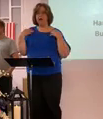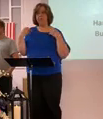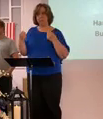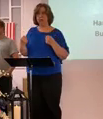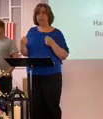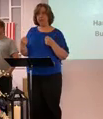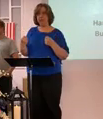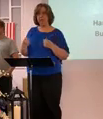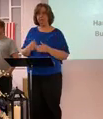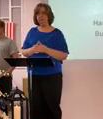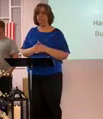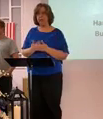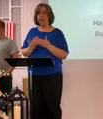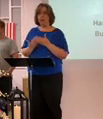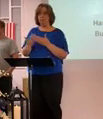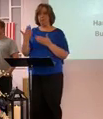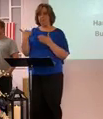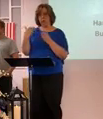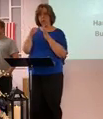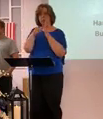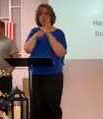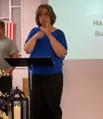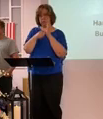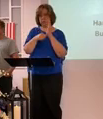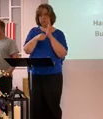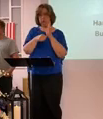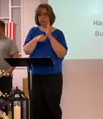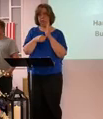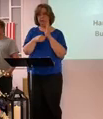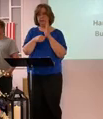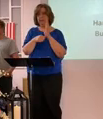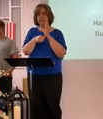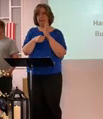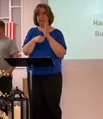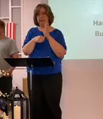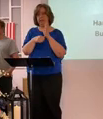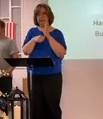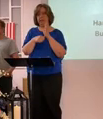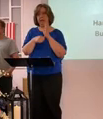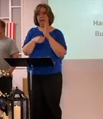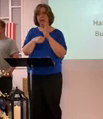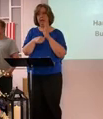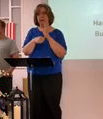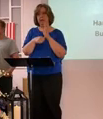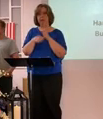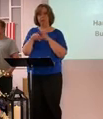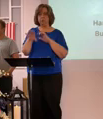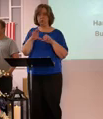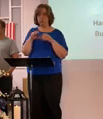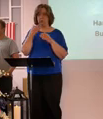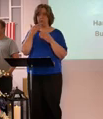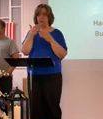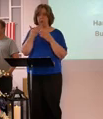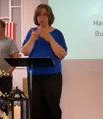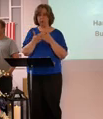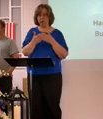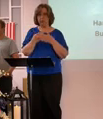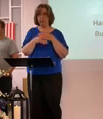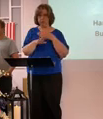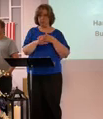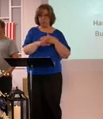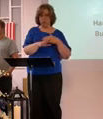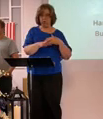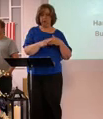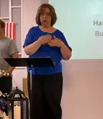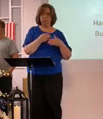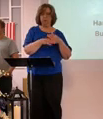Well, before his surgery, he had some downs. Like, he was doing really good. He ended up getting put on a